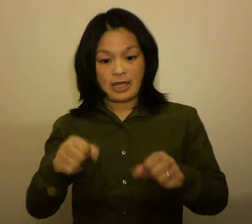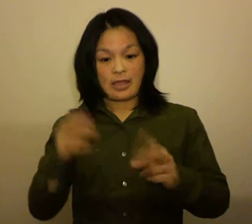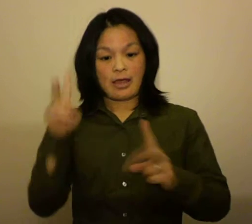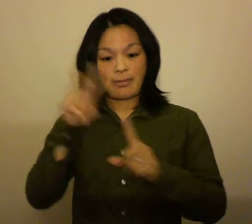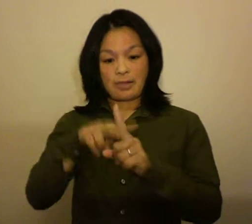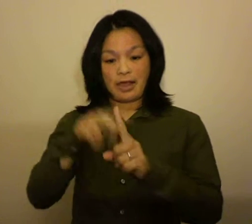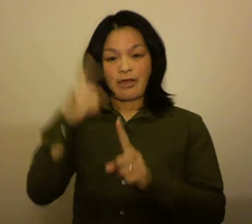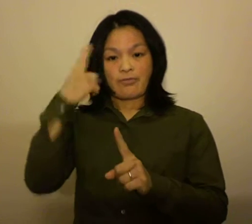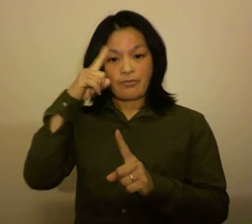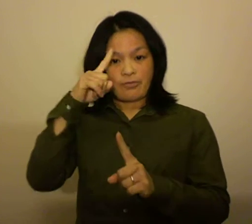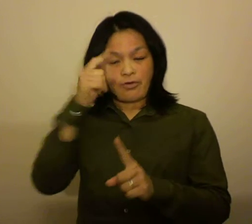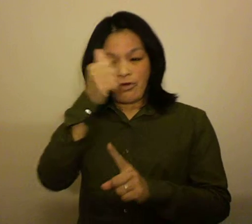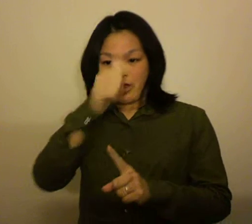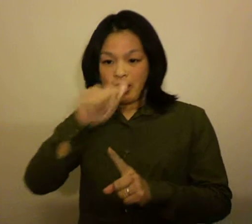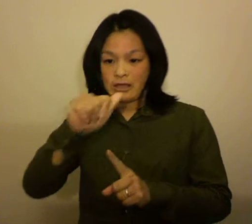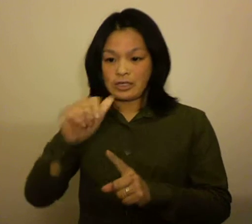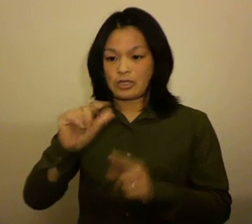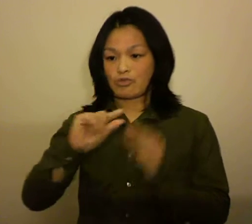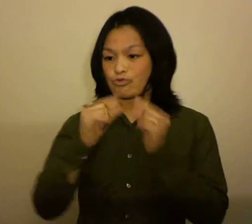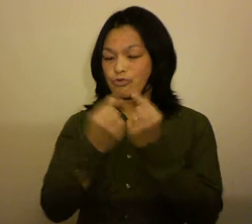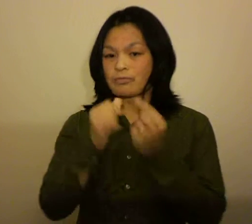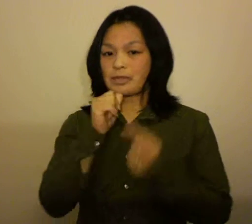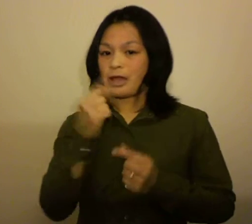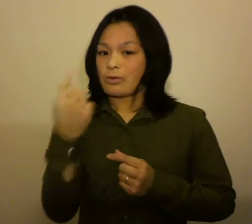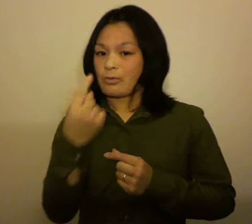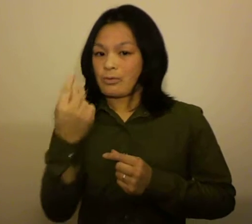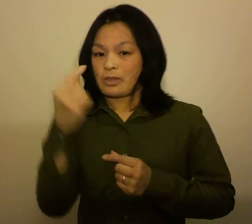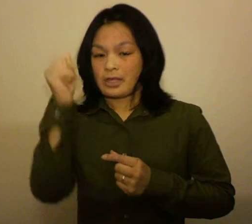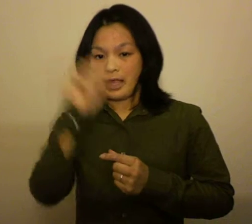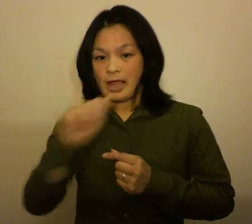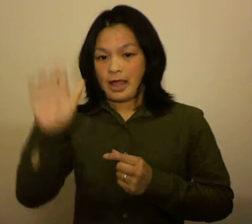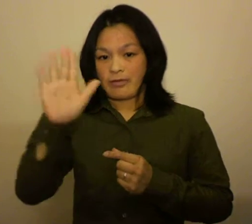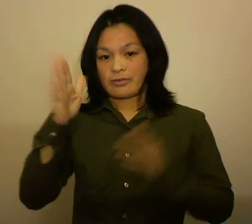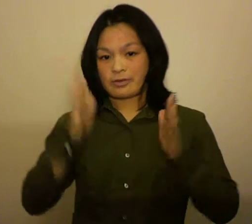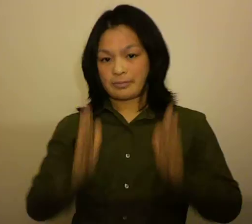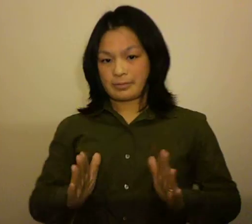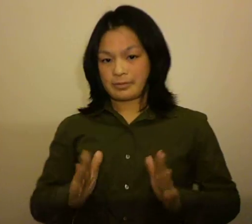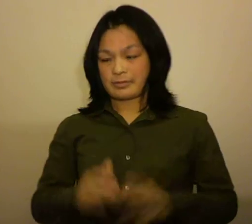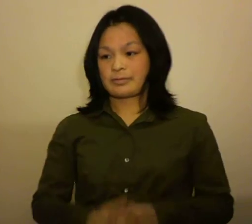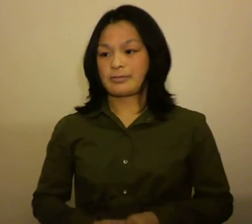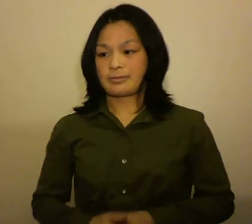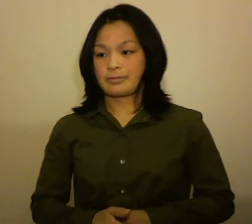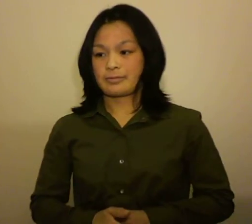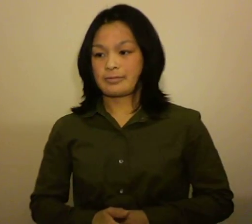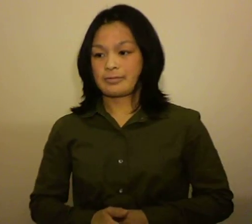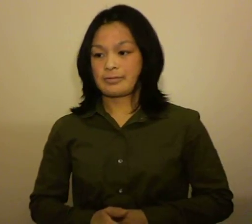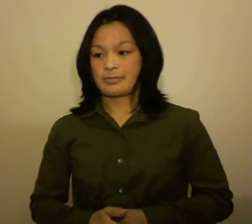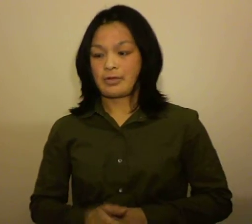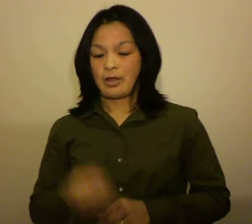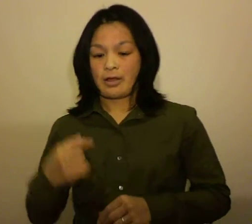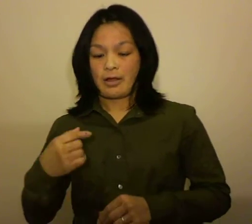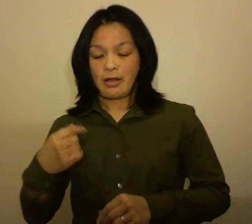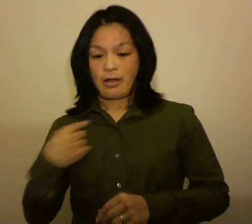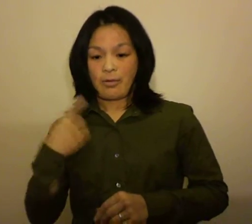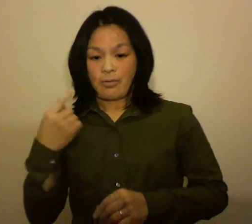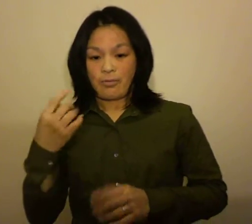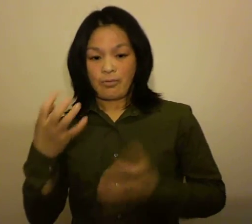like to talk first about the meaning of boundaries and what it means for teenagers to cross boundaries, both personal and